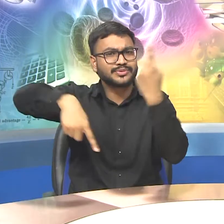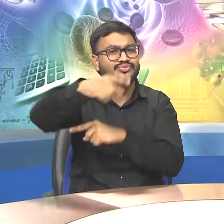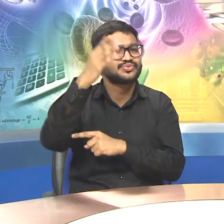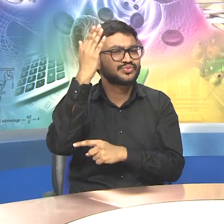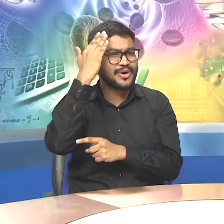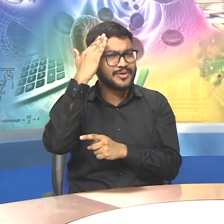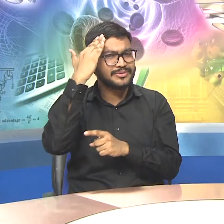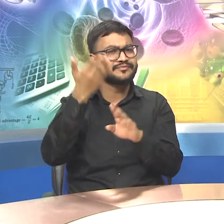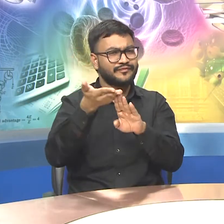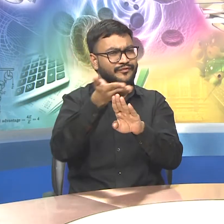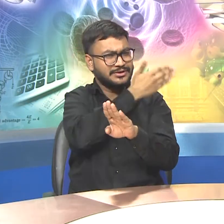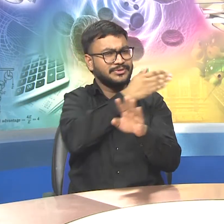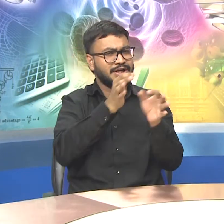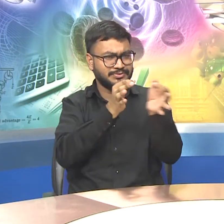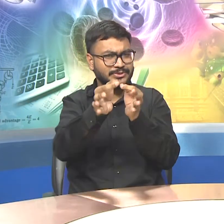meanings.